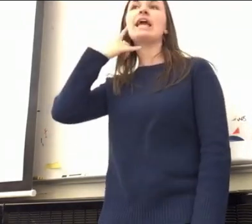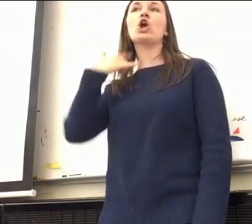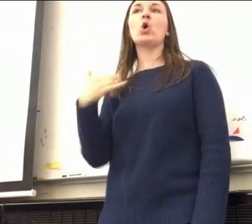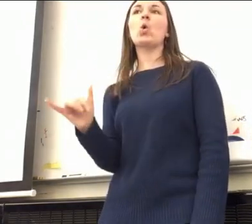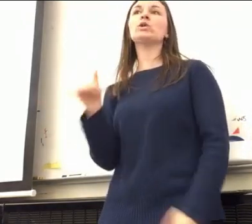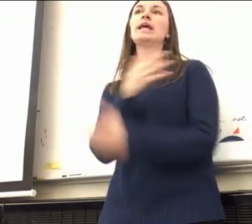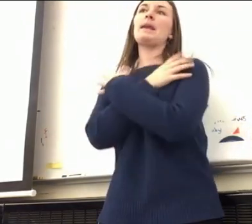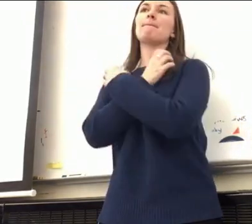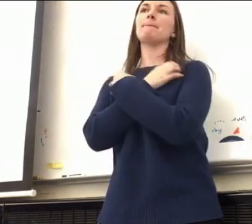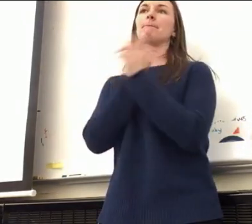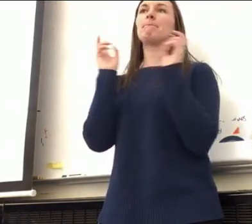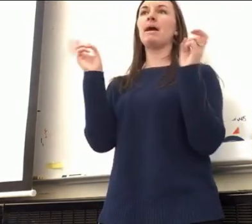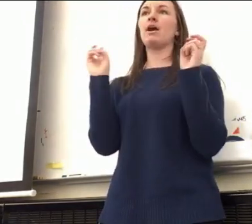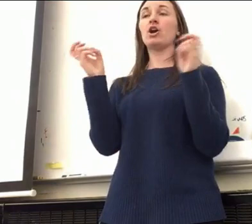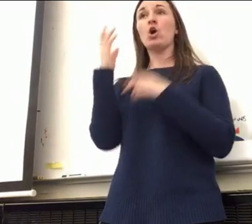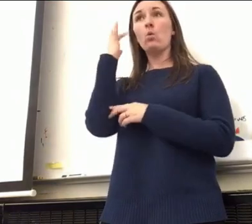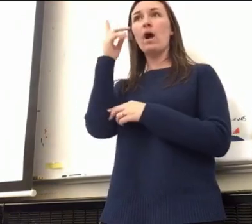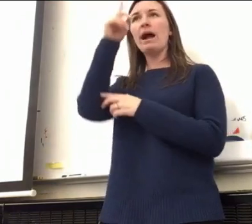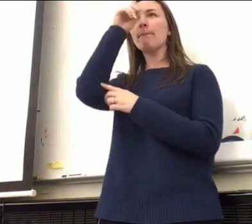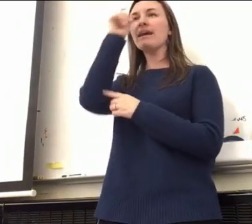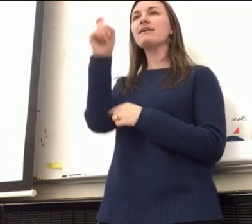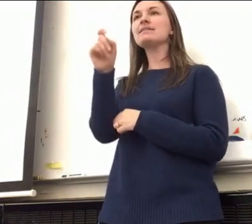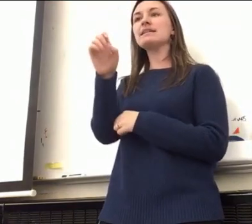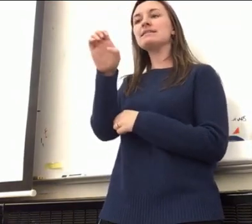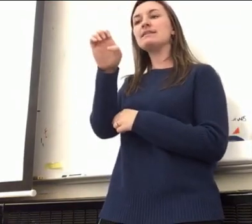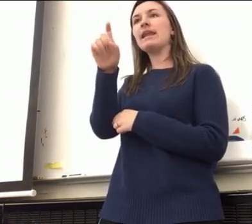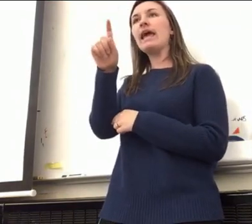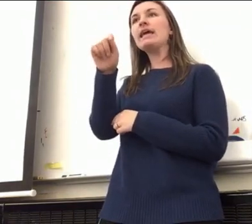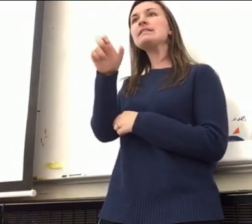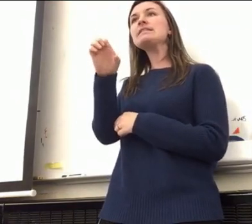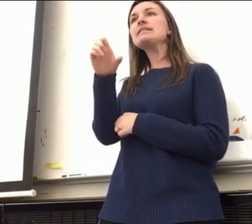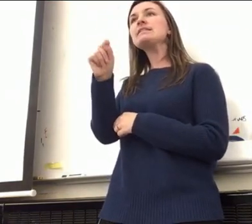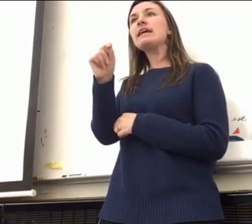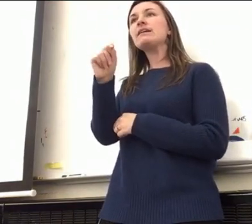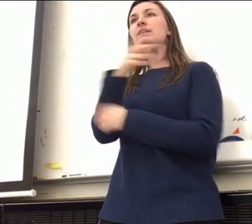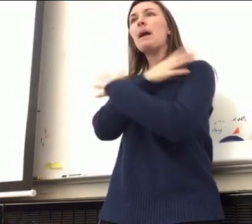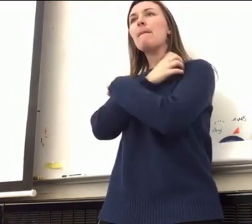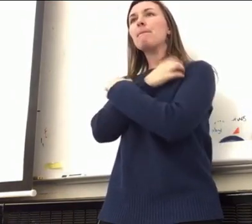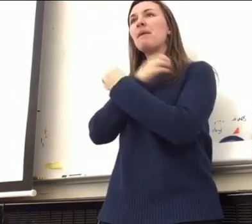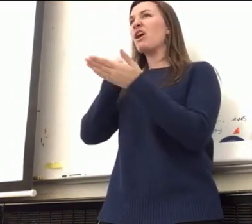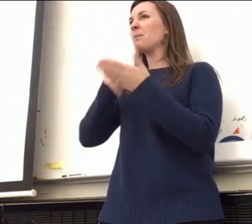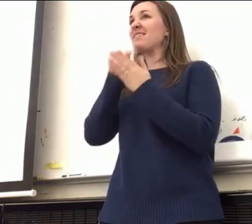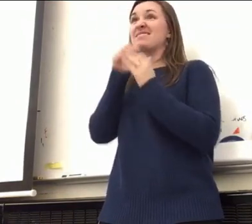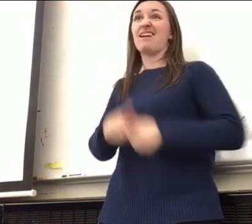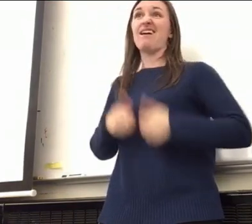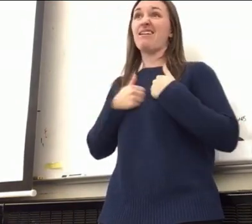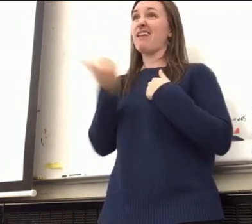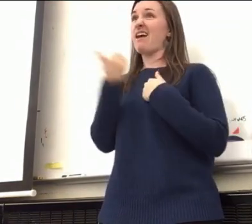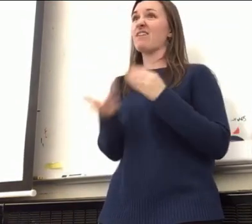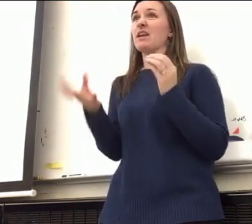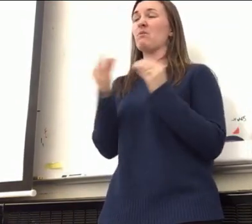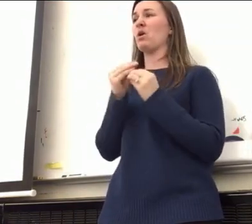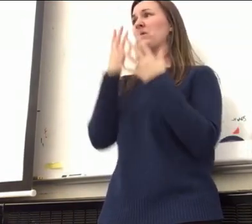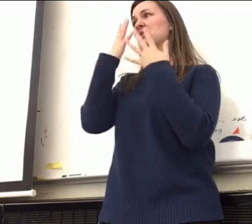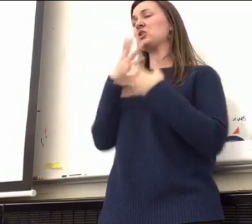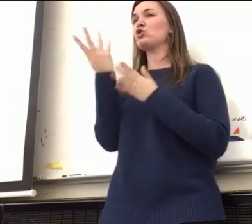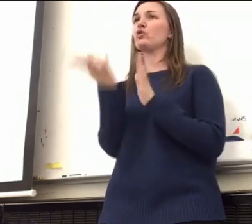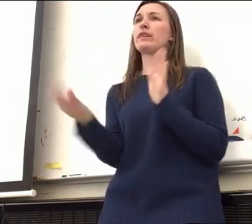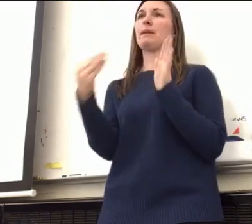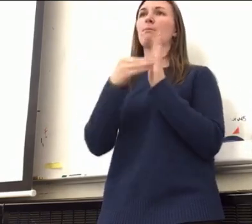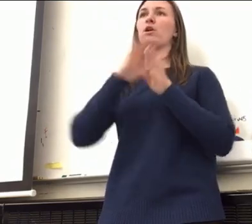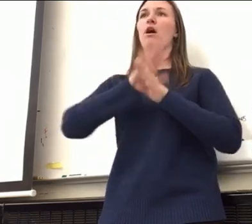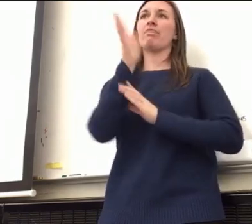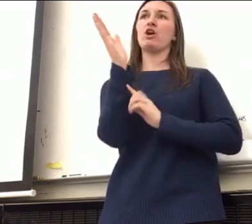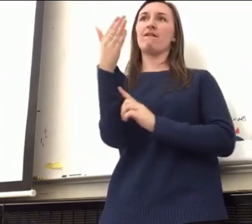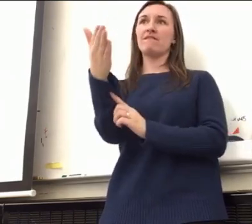reason the golden bear is on is it's actually an extinct bear in California. So they put that onto their flag. But then you